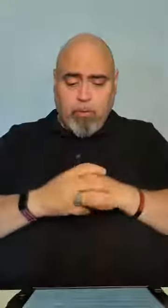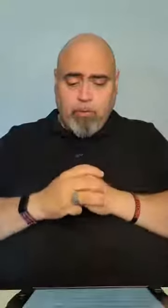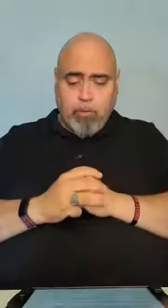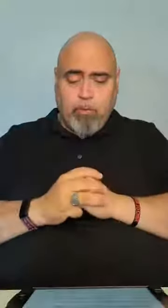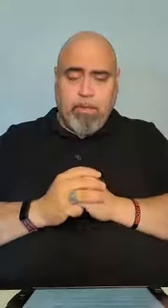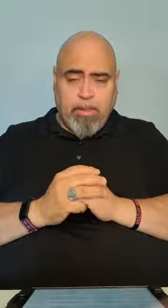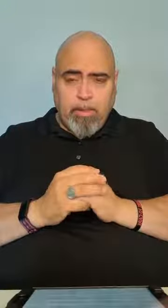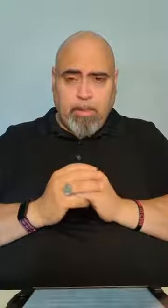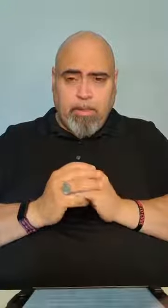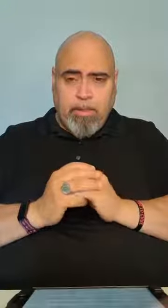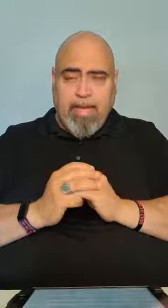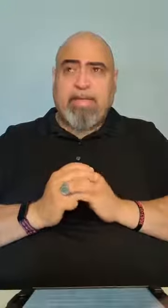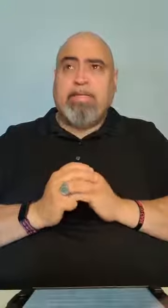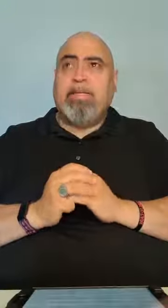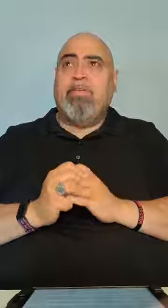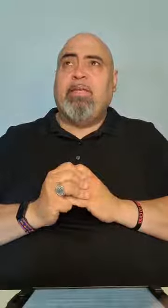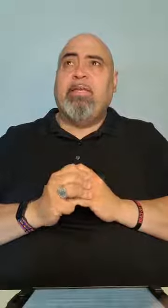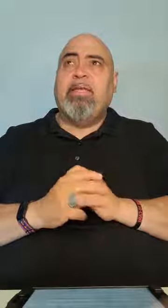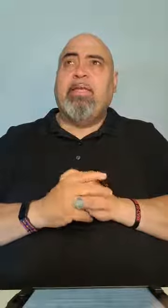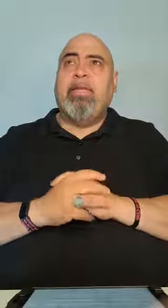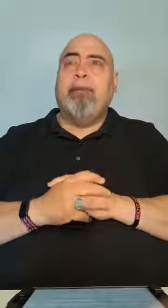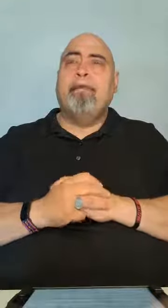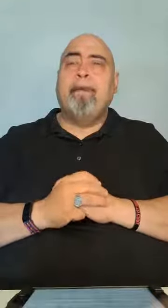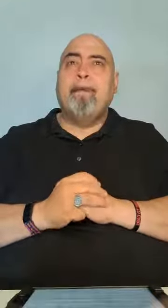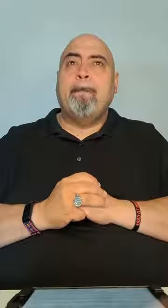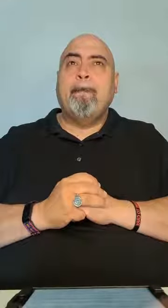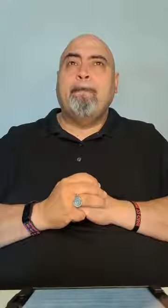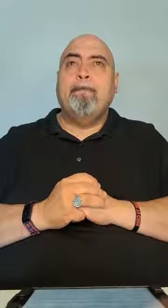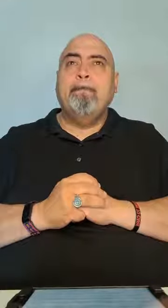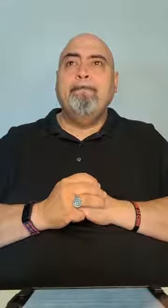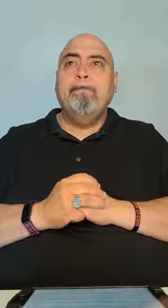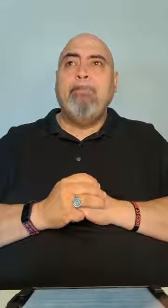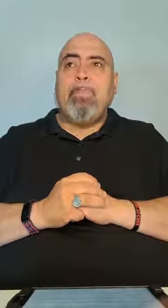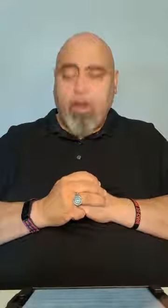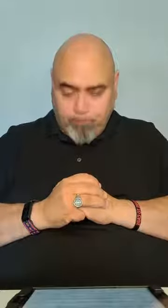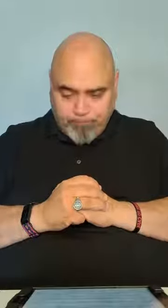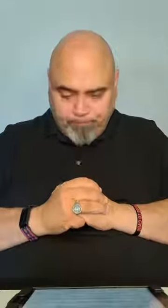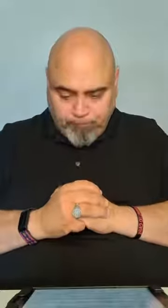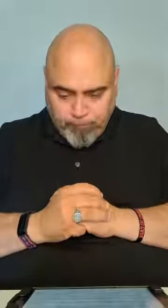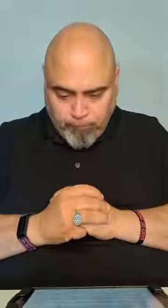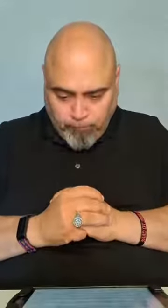who he has given him." Now,